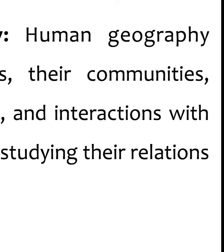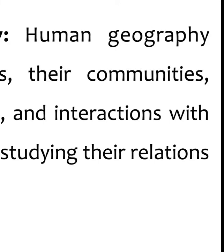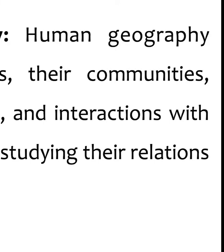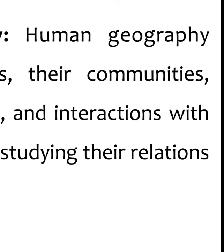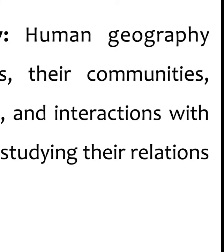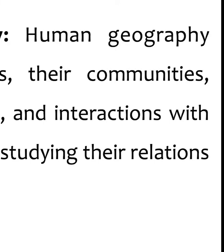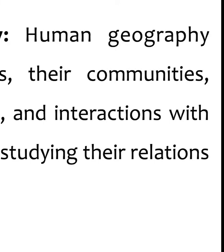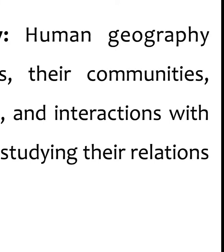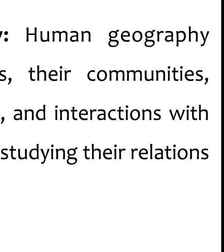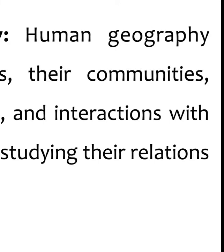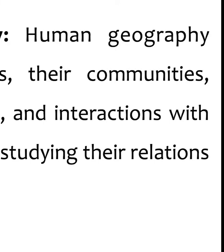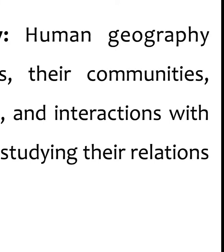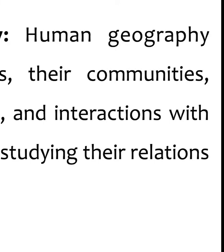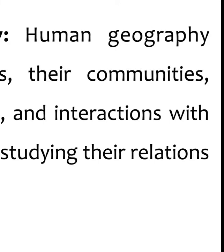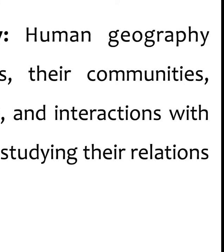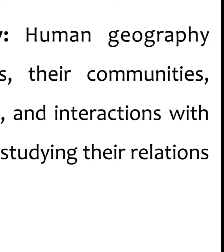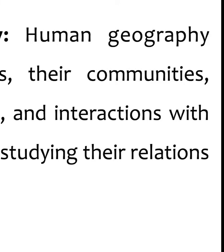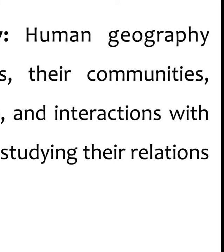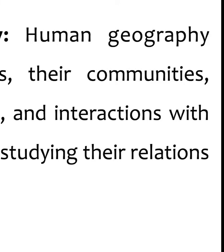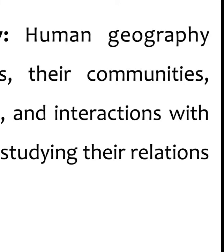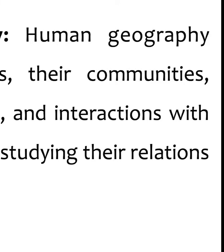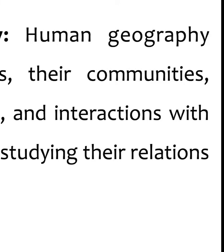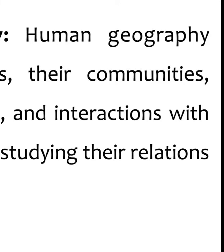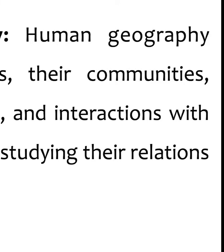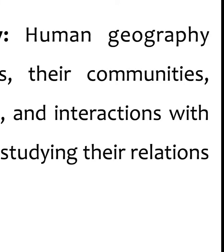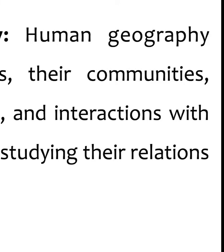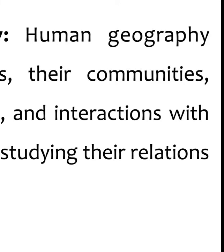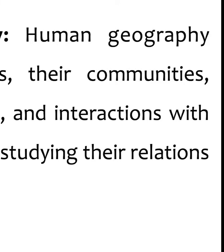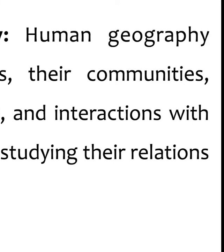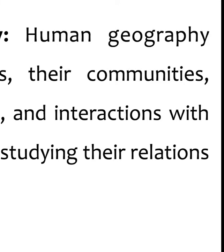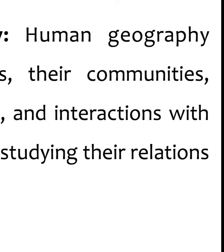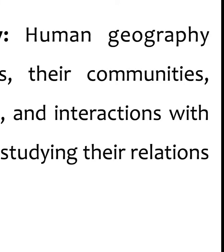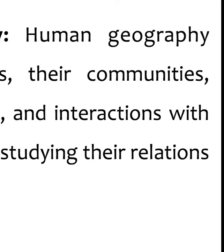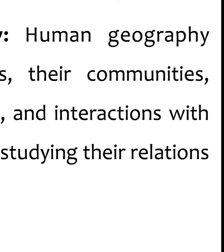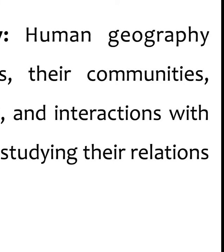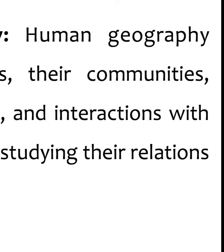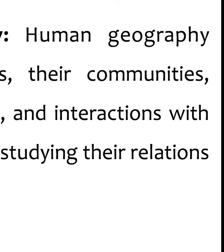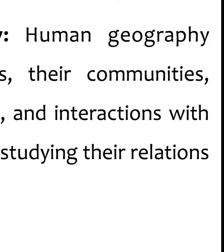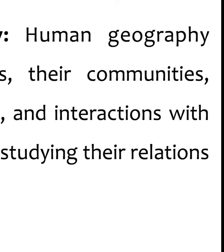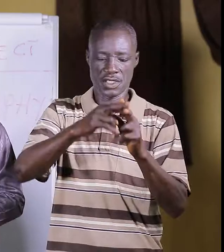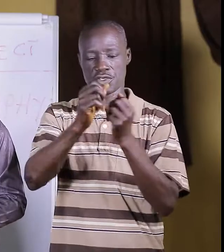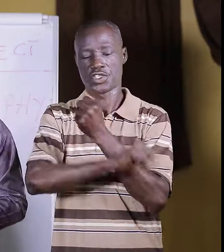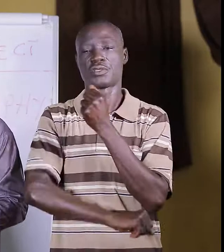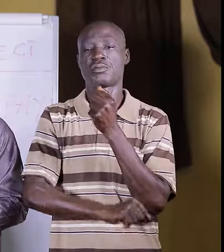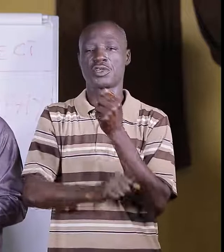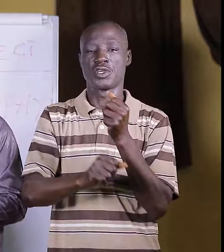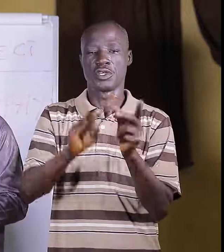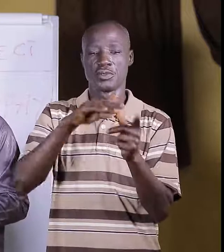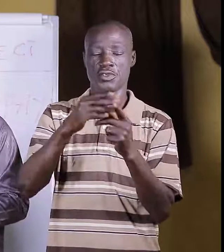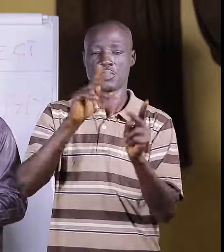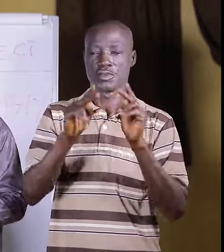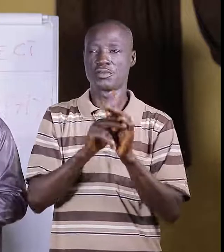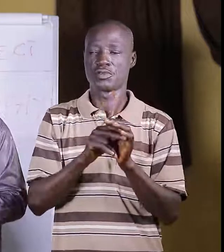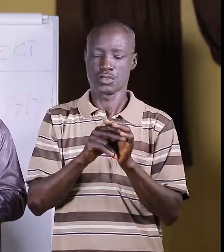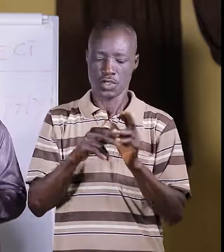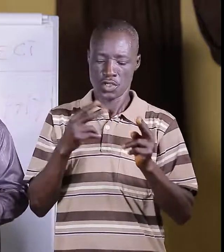within the environment by studying their relationship across all locations. Under human geography,